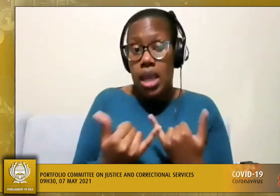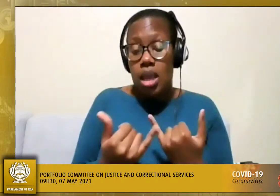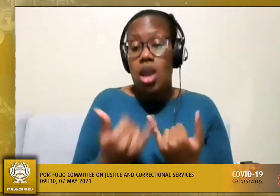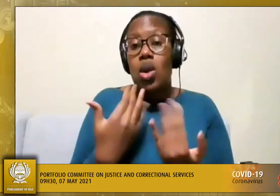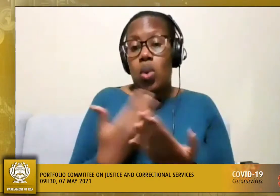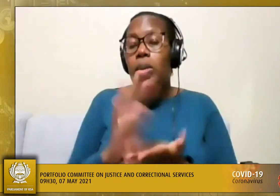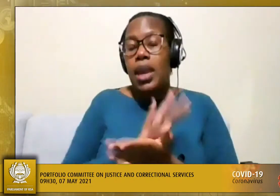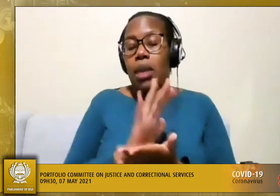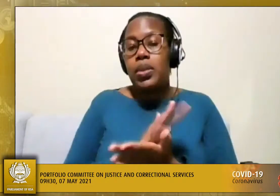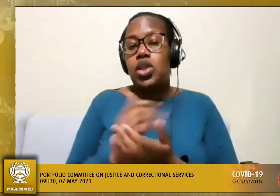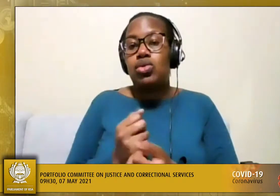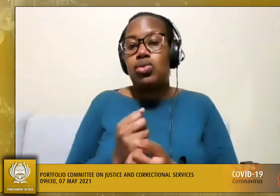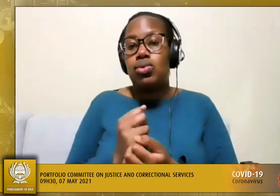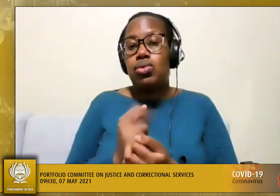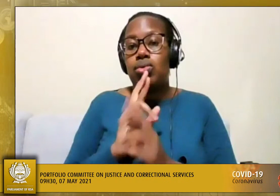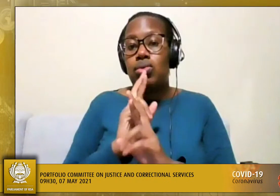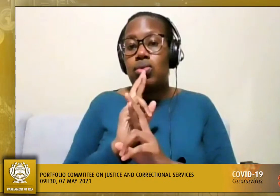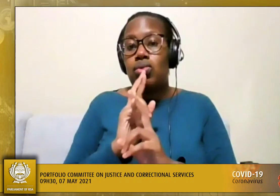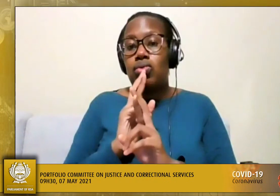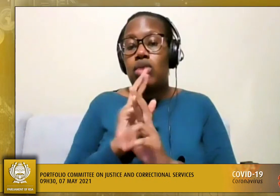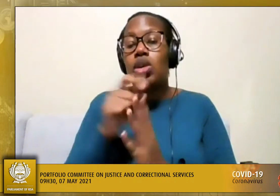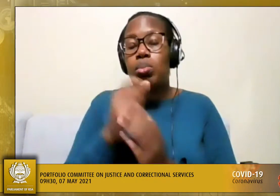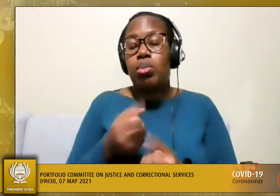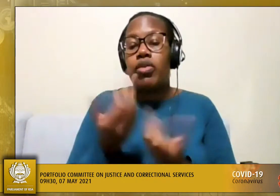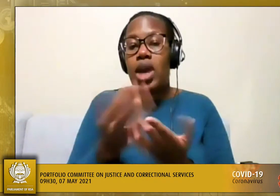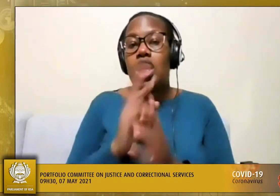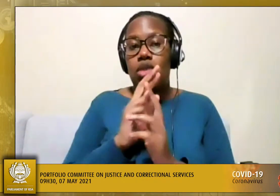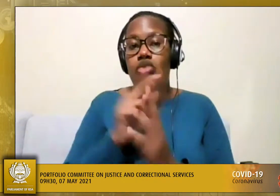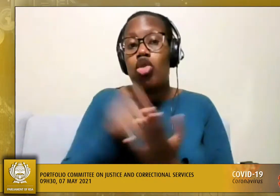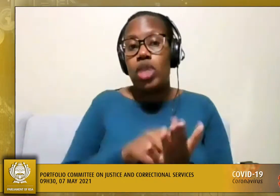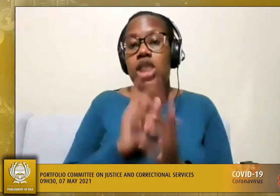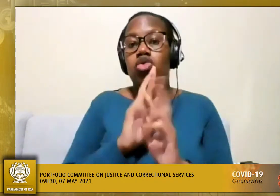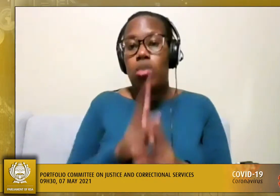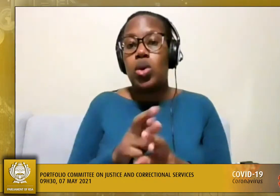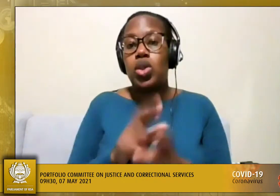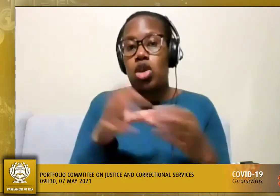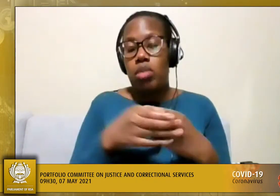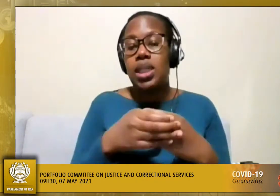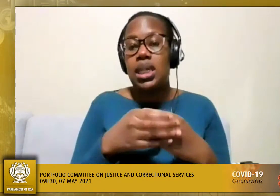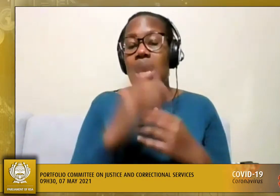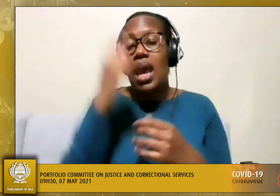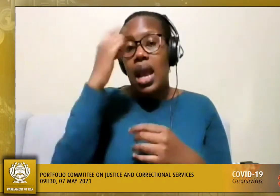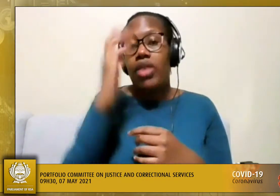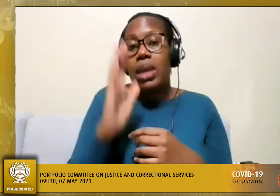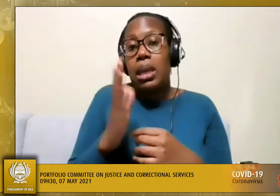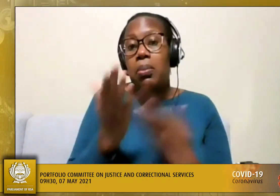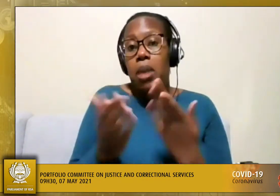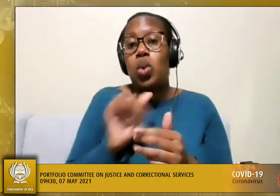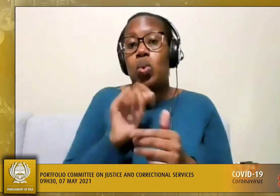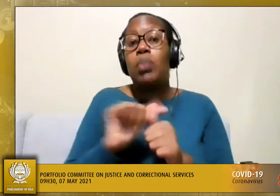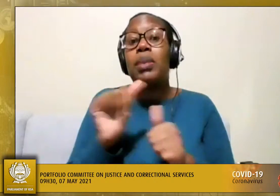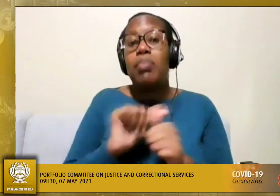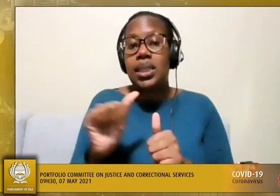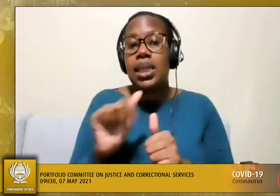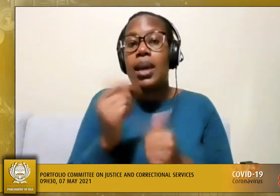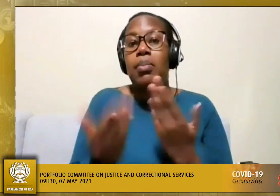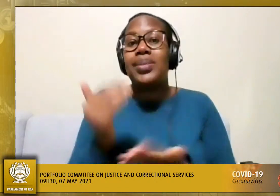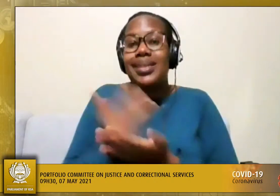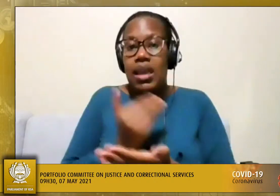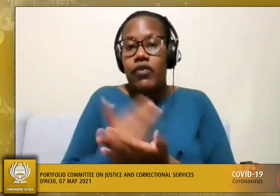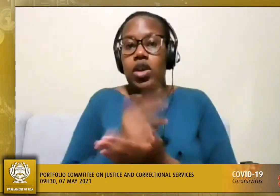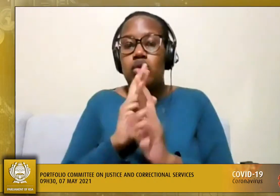be happy to provide a a written report to the commission and I think it would be better and more safer for us to do it